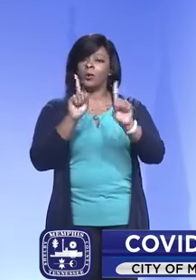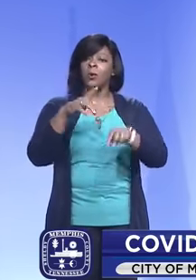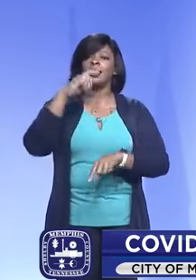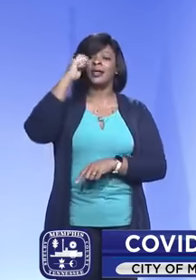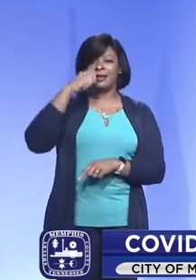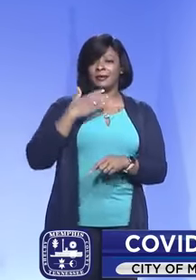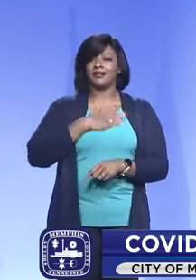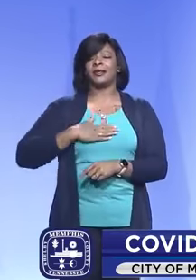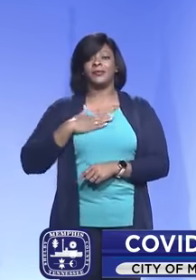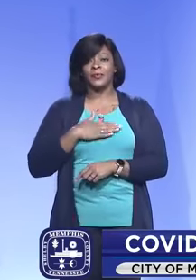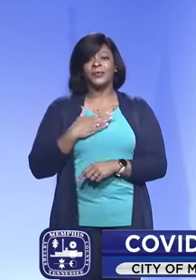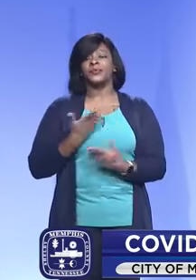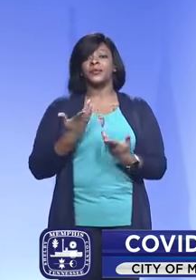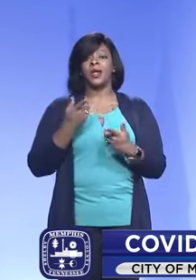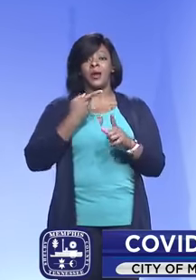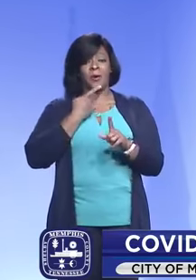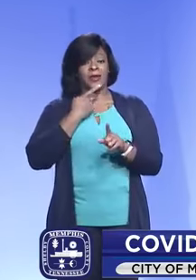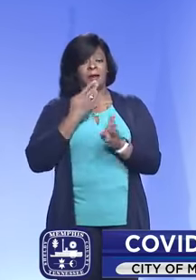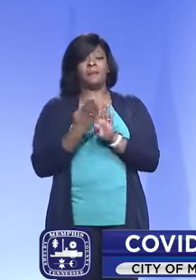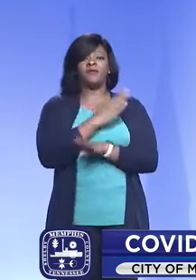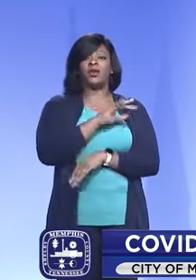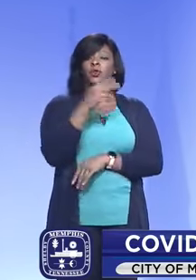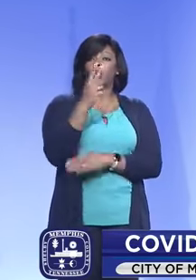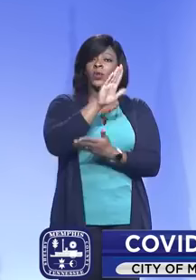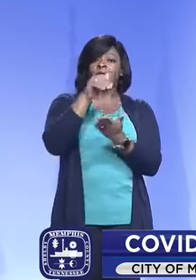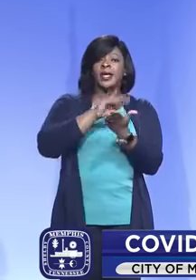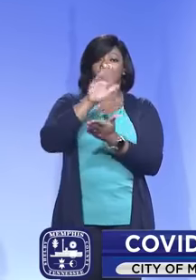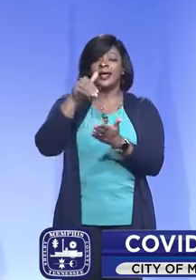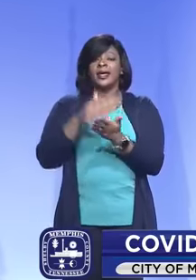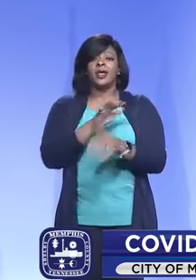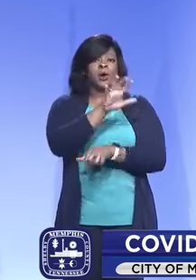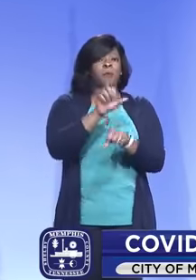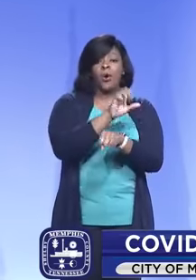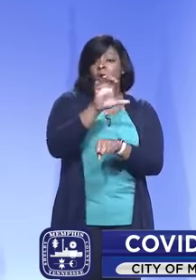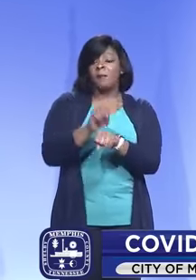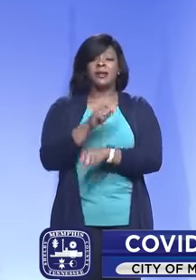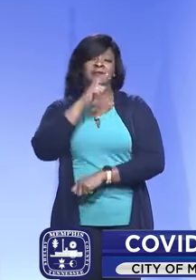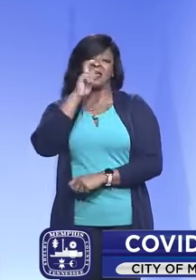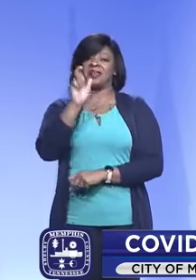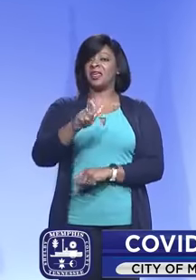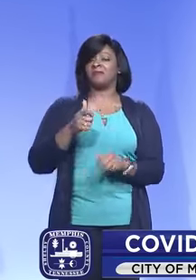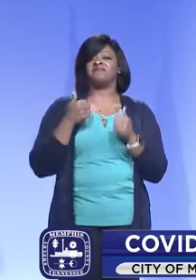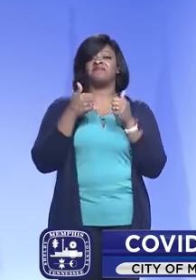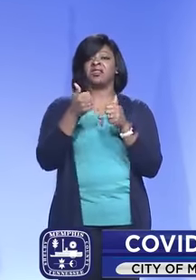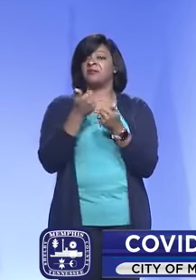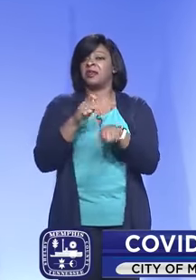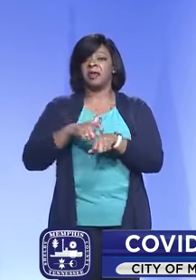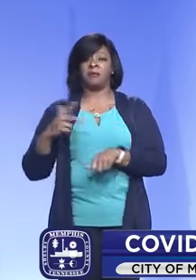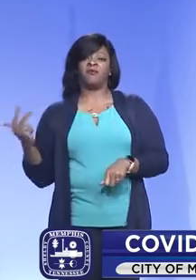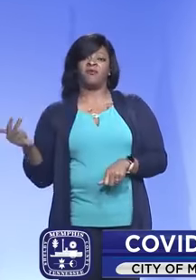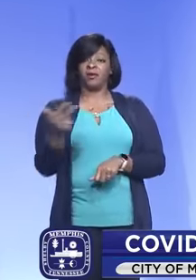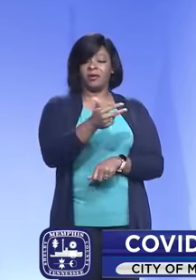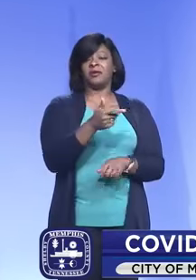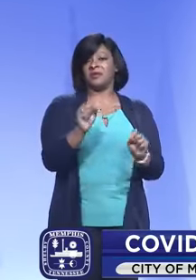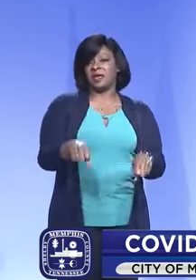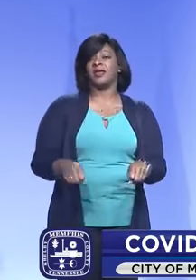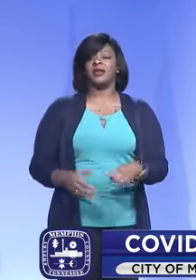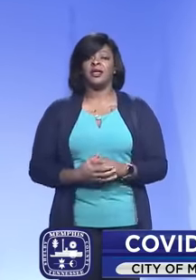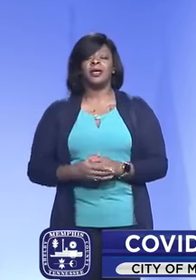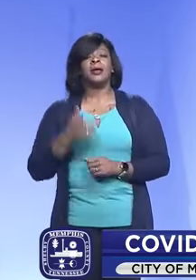tested, and as was noted, at 2 of those sites, an appointment is no longer needed. Additionally, because